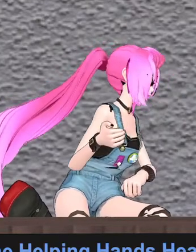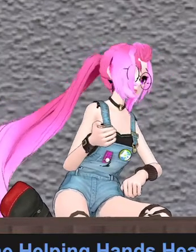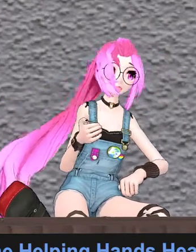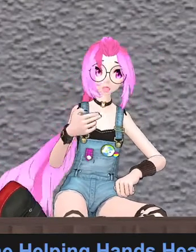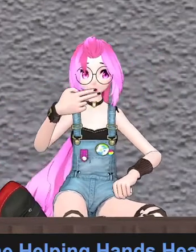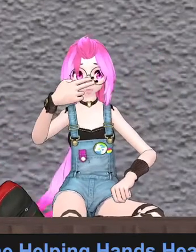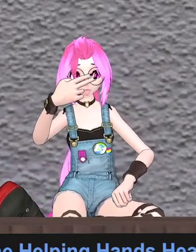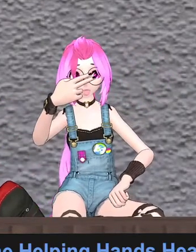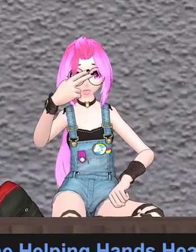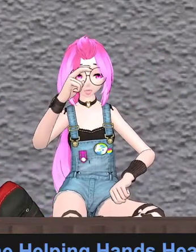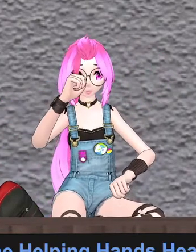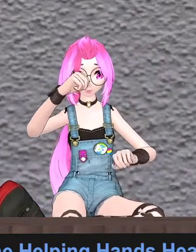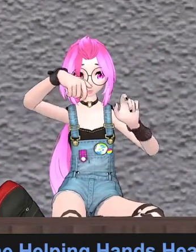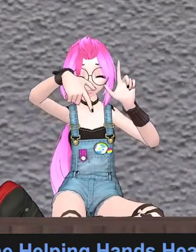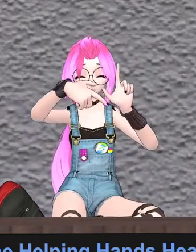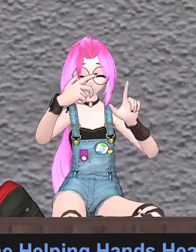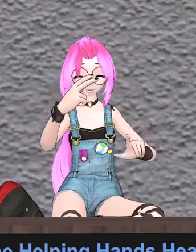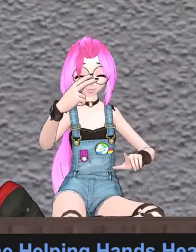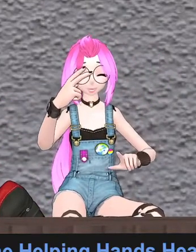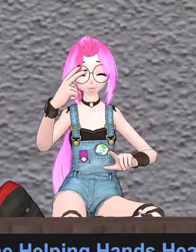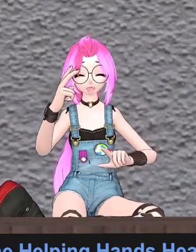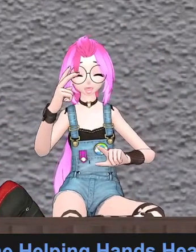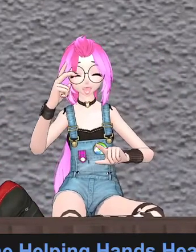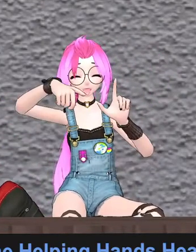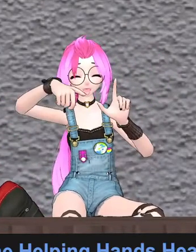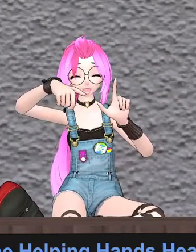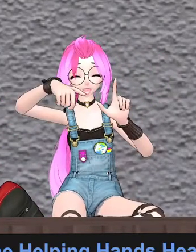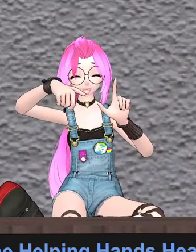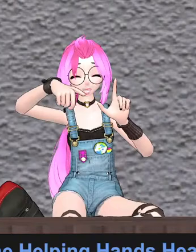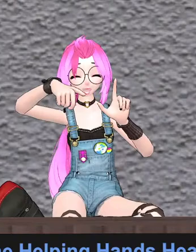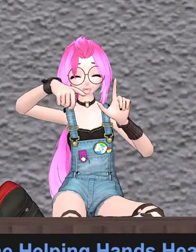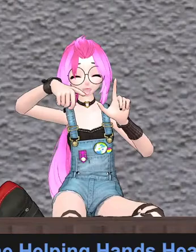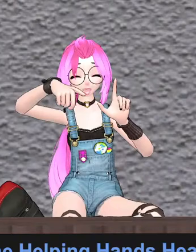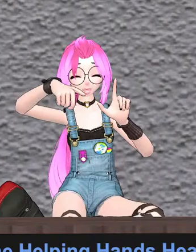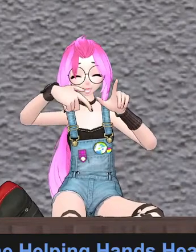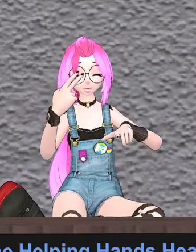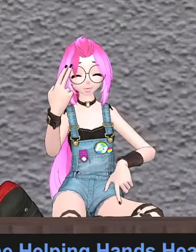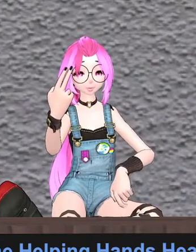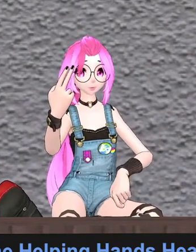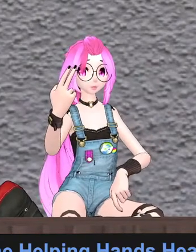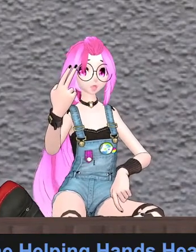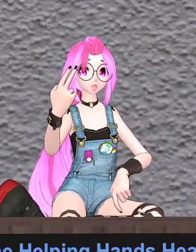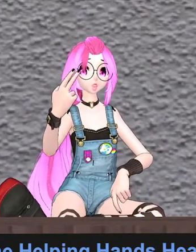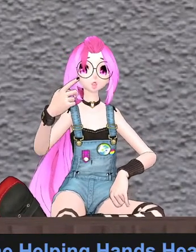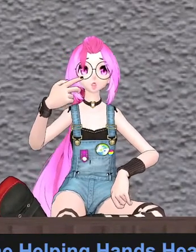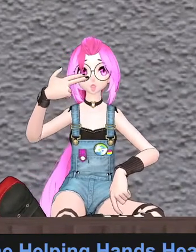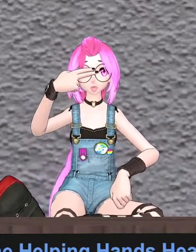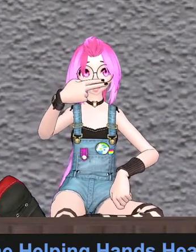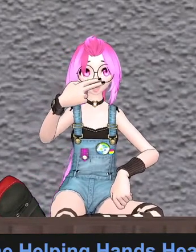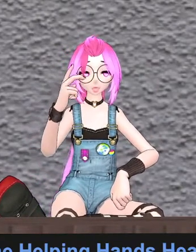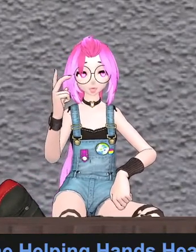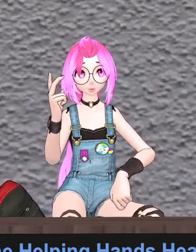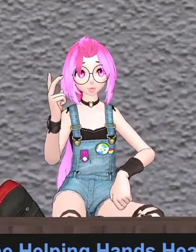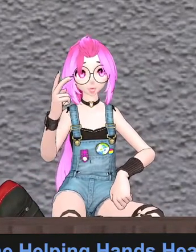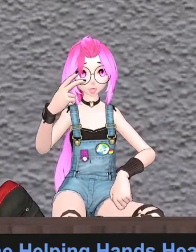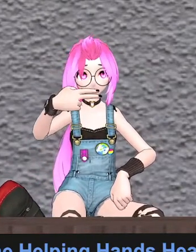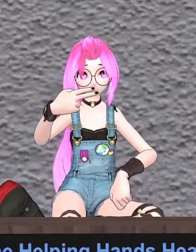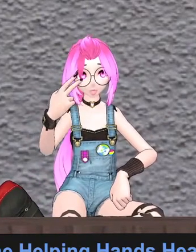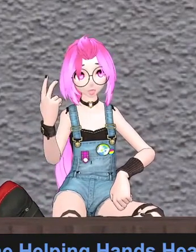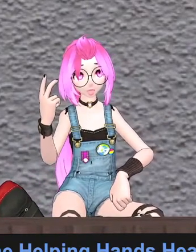Okay. So Hong Kong. Hong Kong has two signs. One of them is just HK, HK, Hong